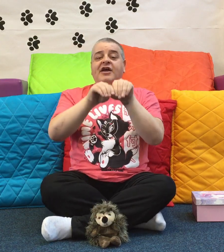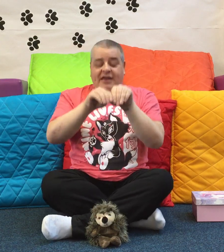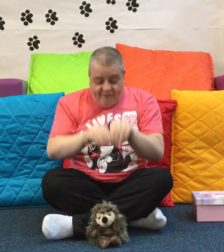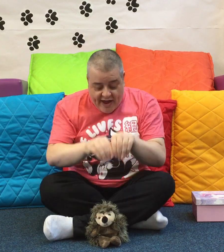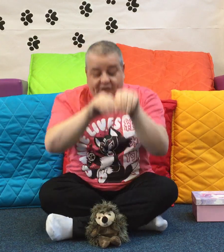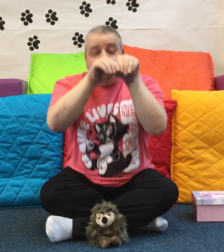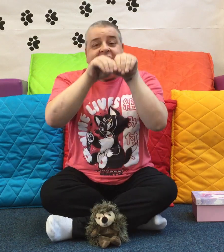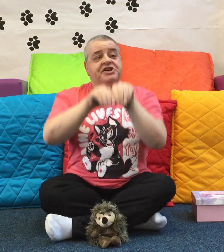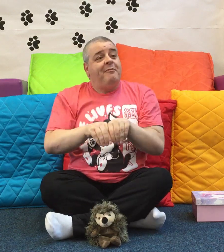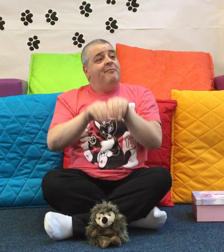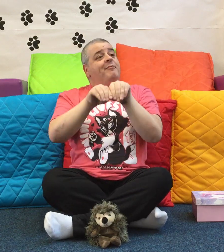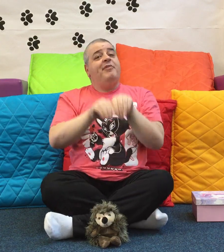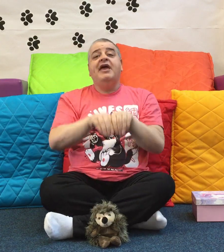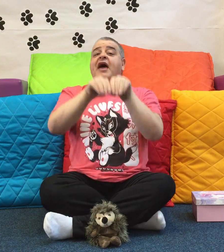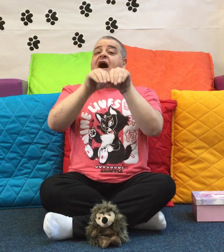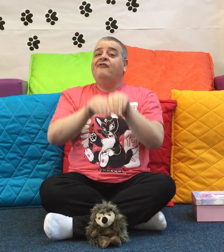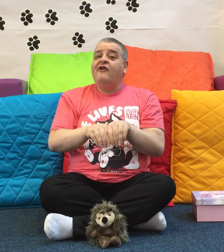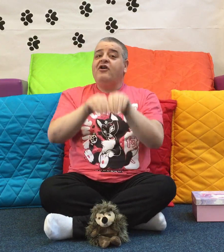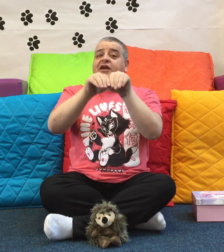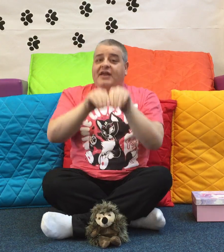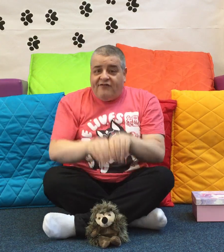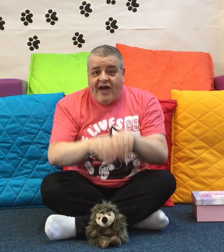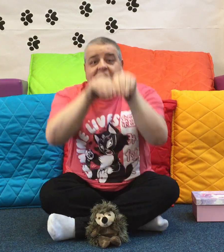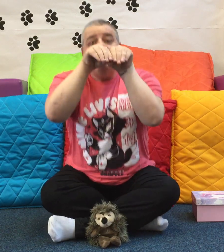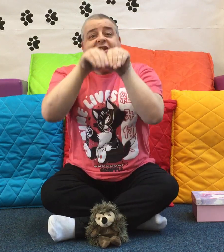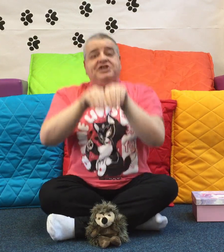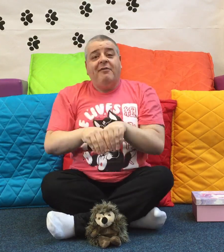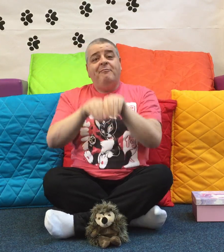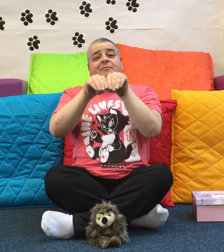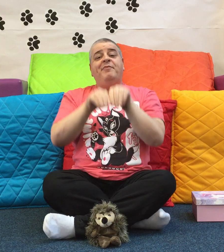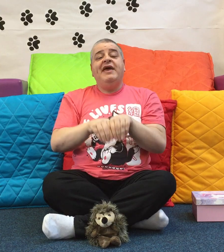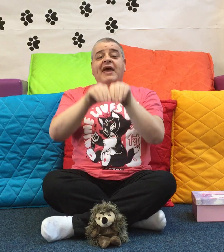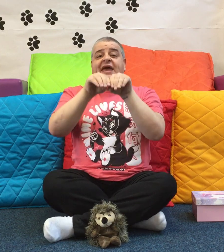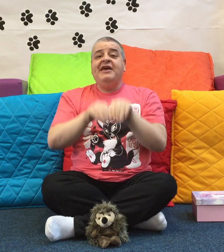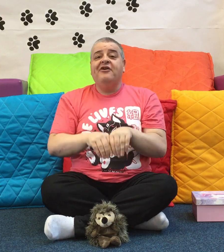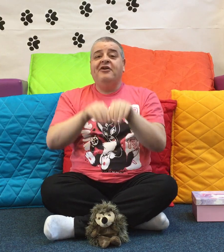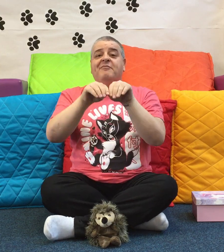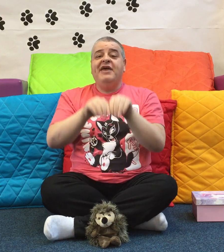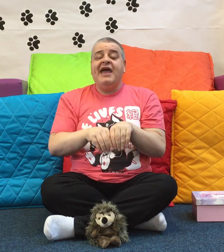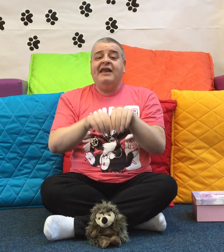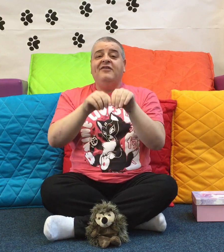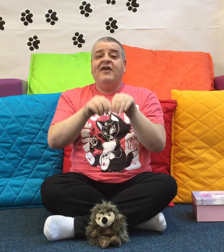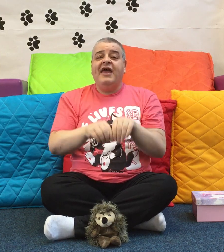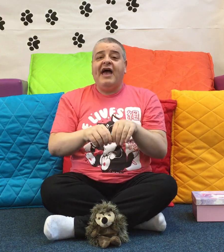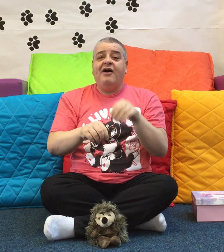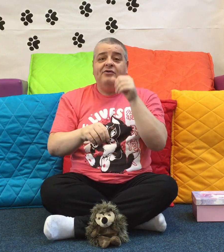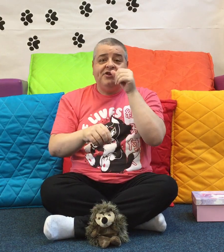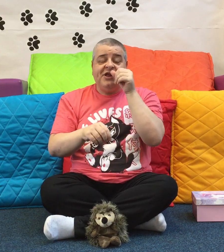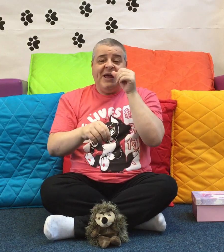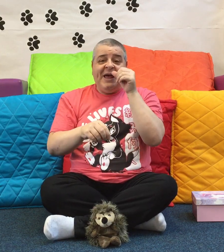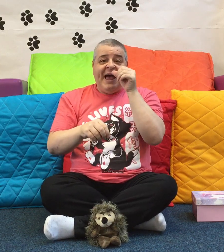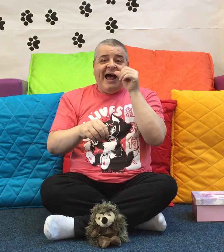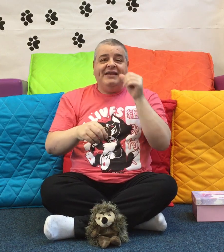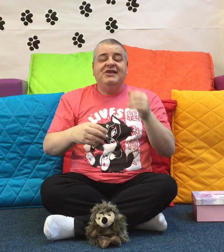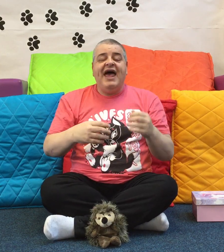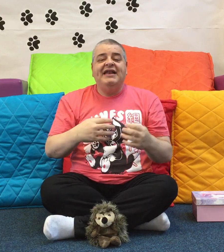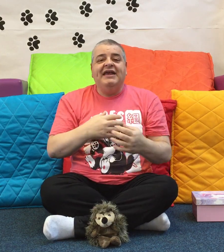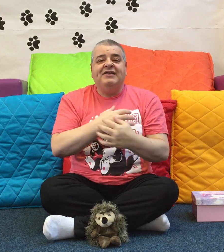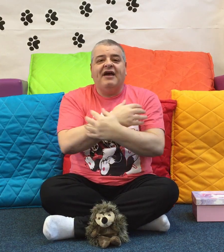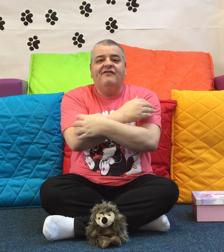is very jumpy. A frog is very jumpy. He couldn't be anything else. And teddies are